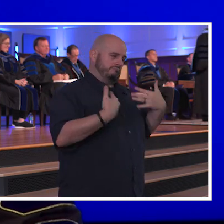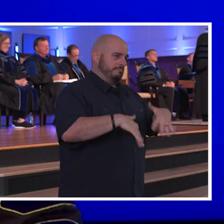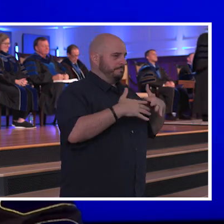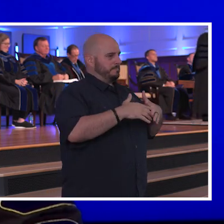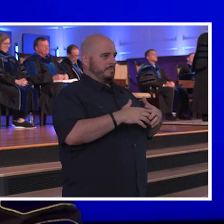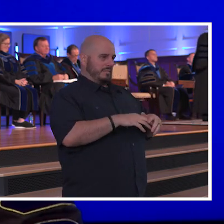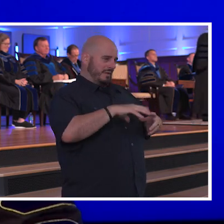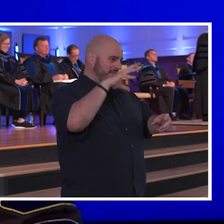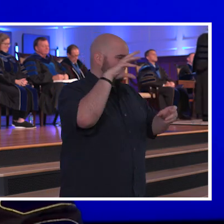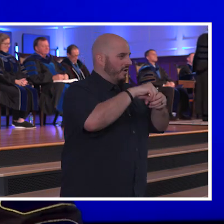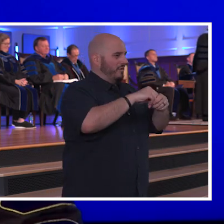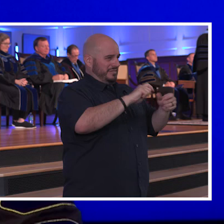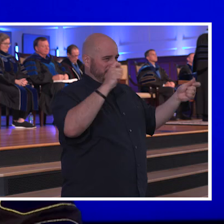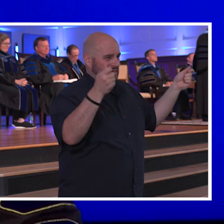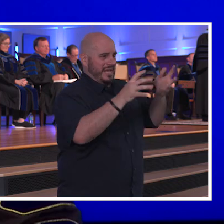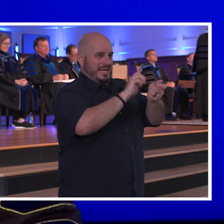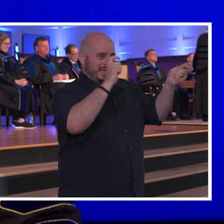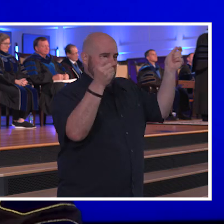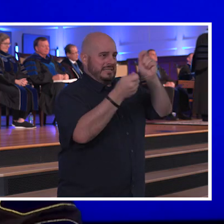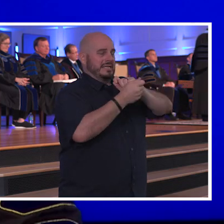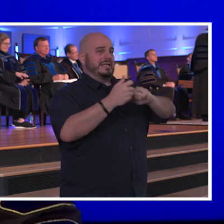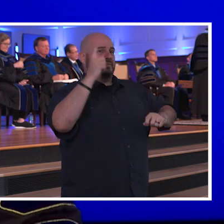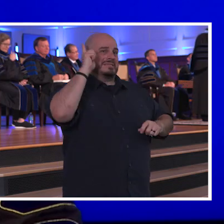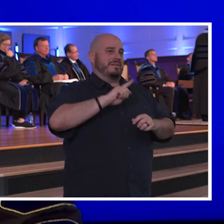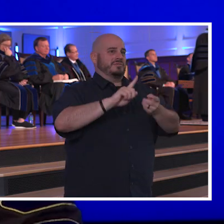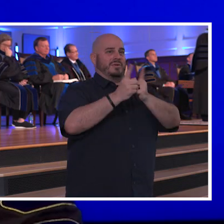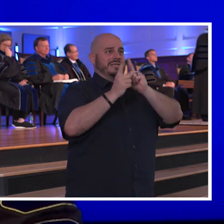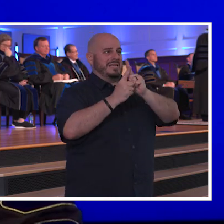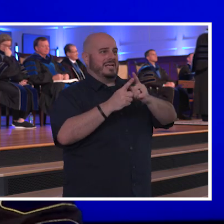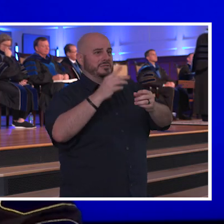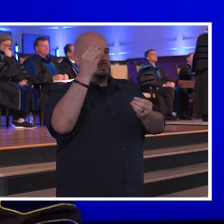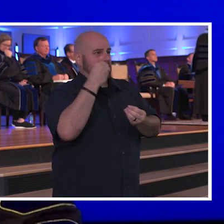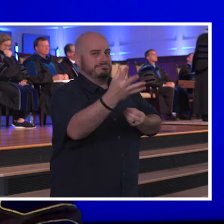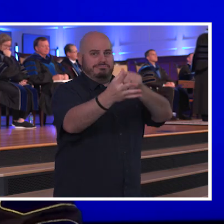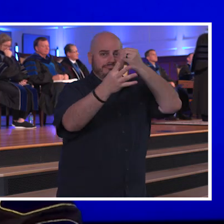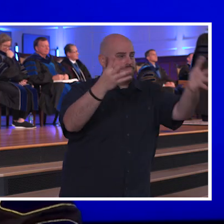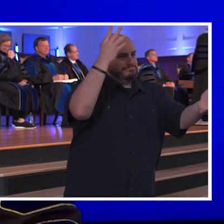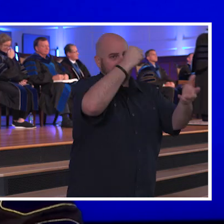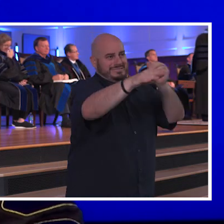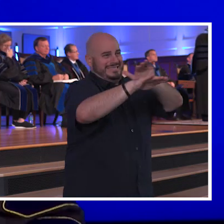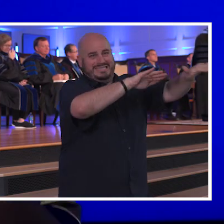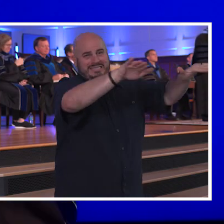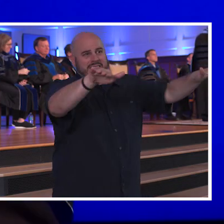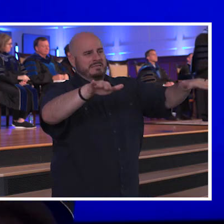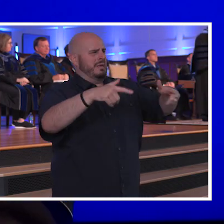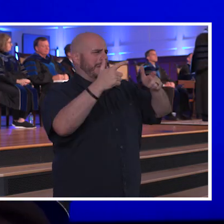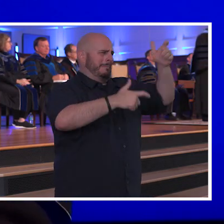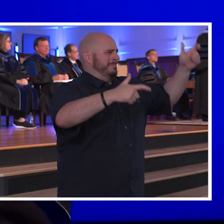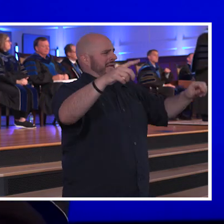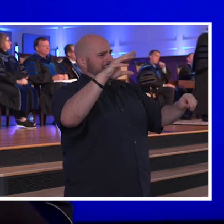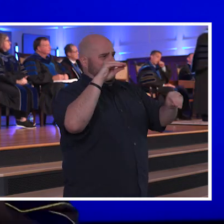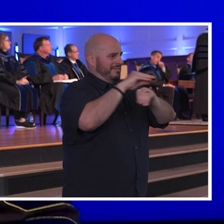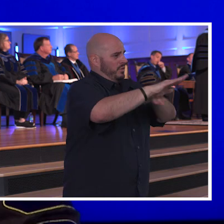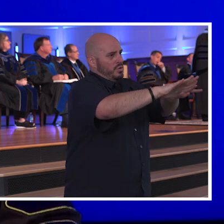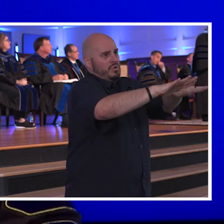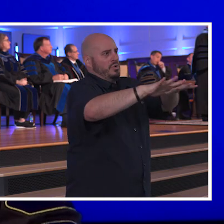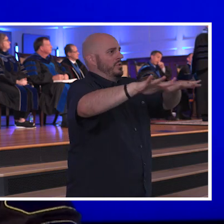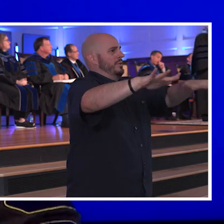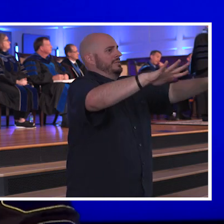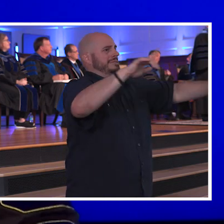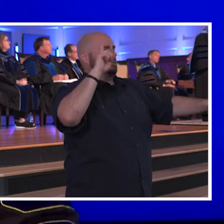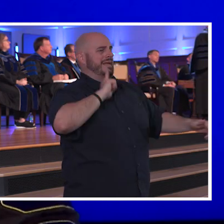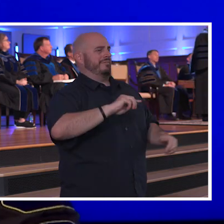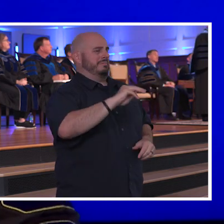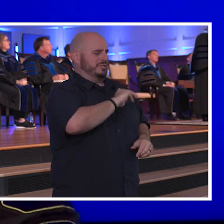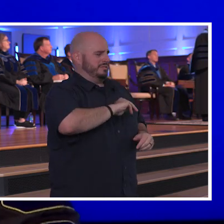deaf translations into the heart languages of others. She has been a massive influence in deaf missions, and I love this so